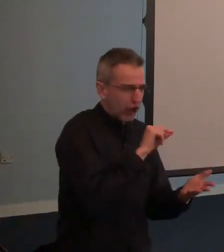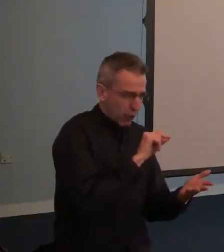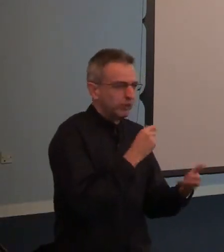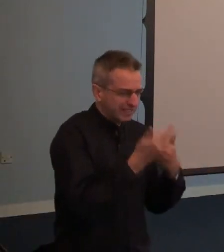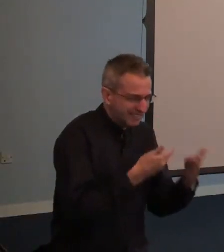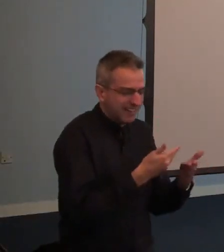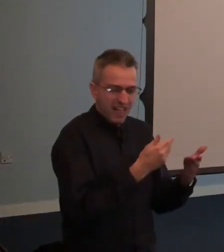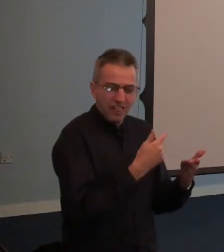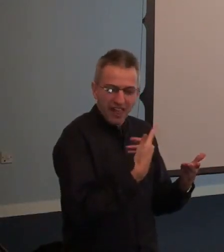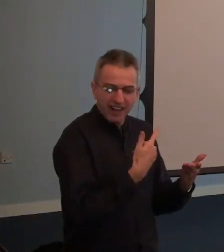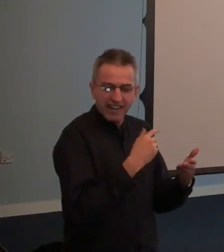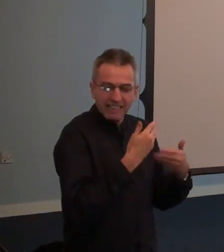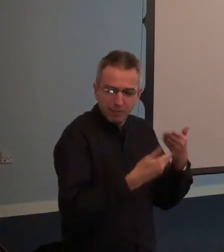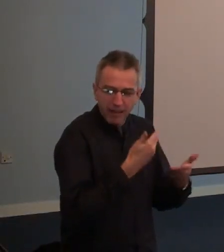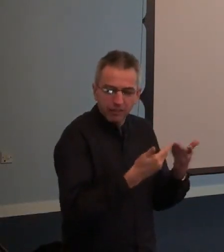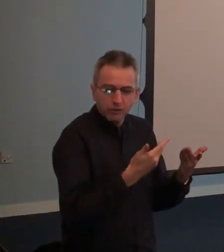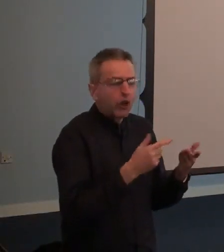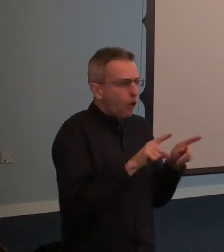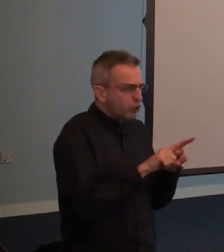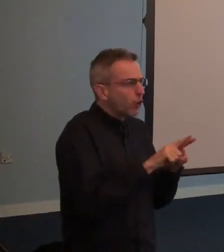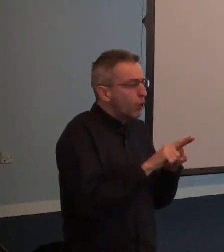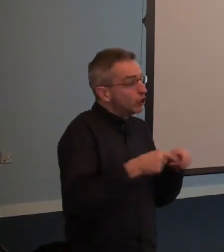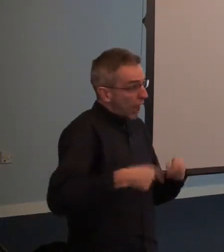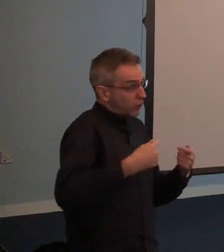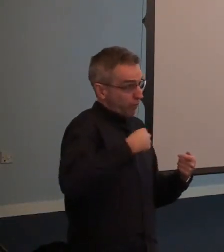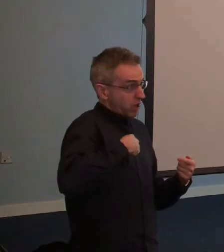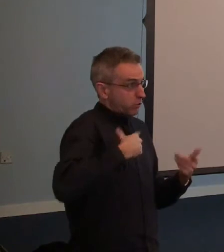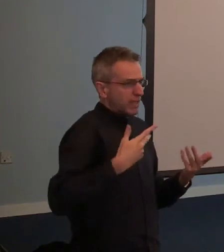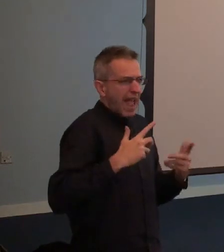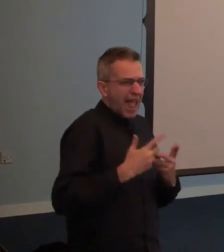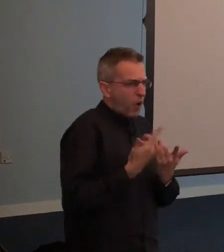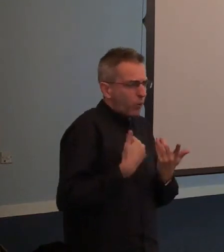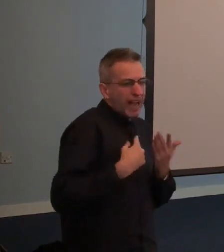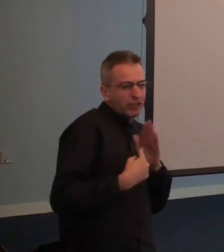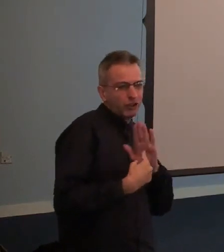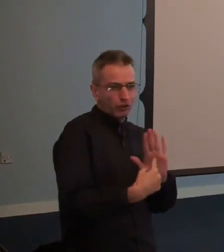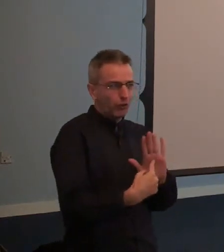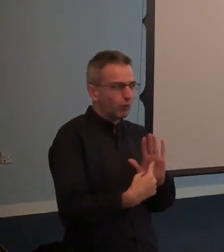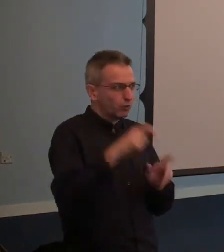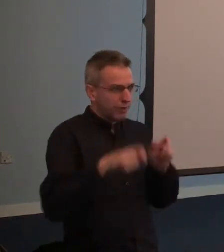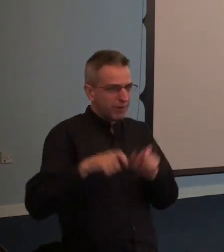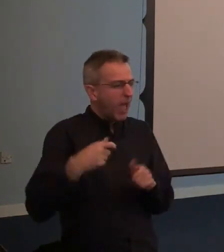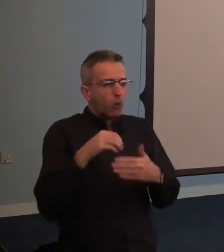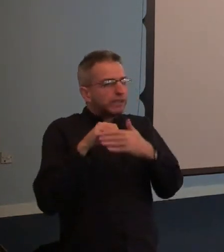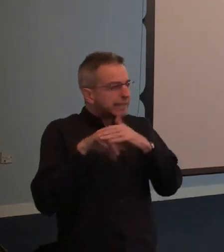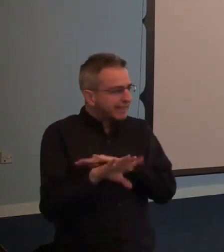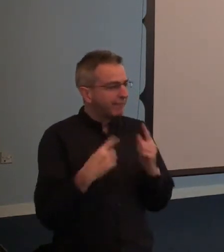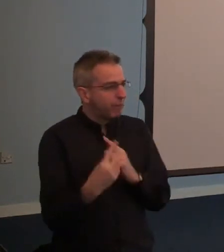Well, I'll show you what we chose, but just to explain the rationale behind that and how challenging that was for us was that we had to decide what would